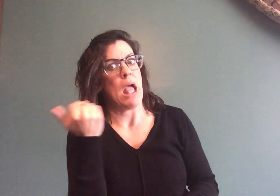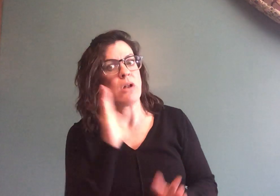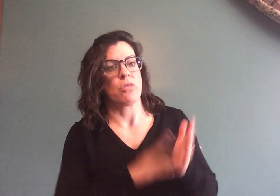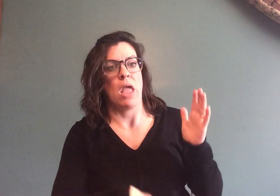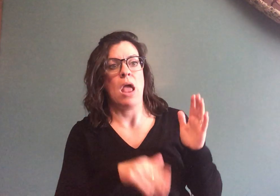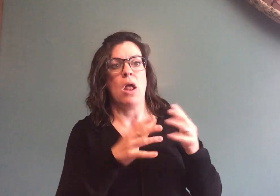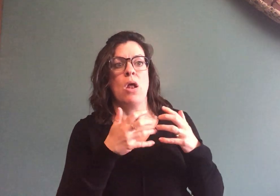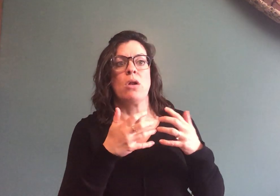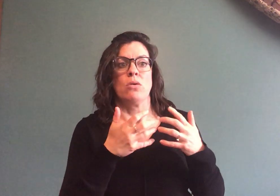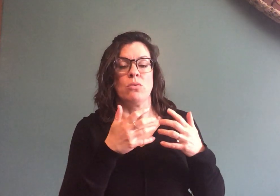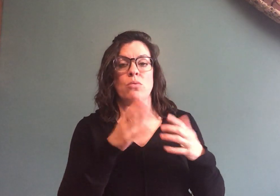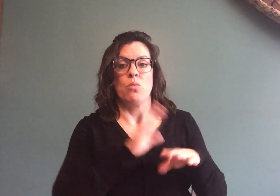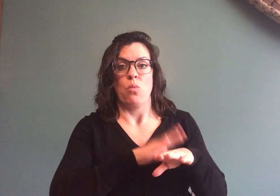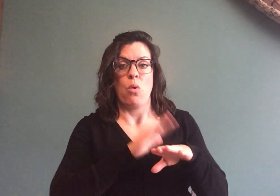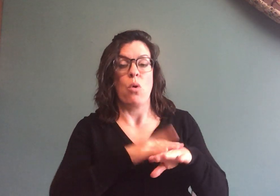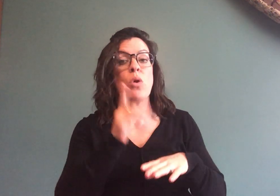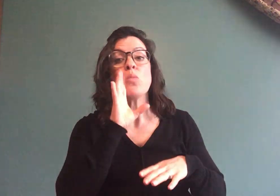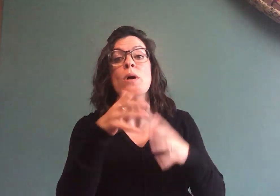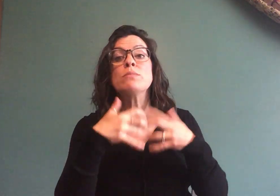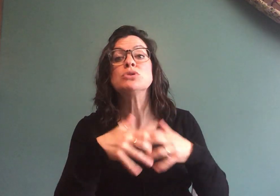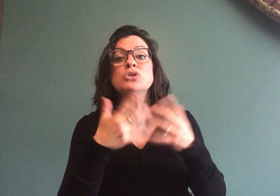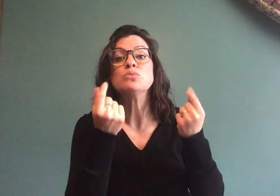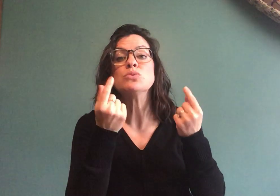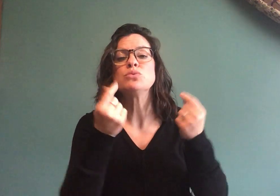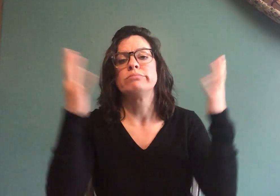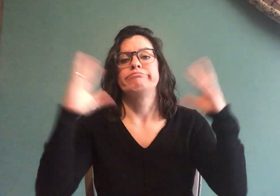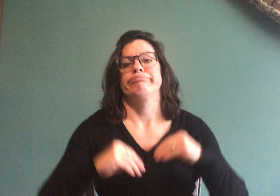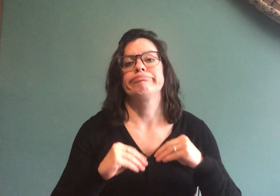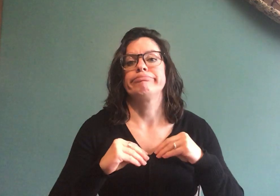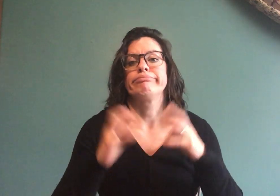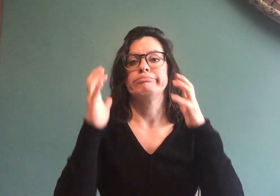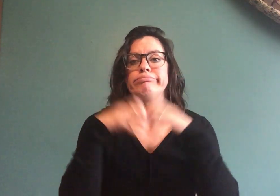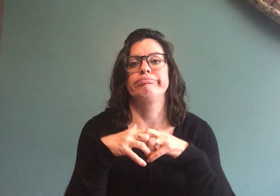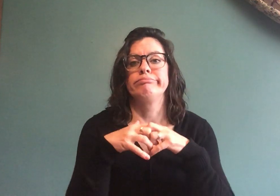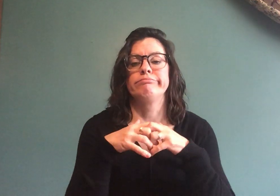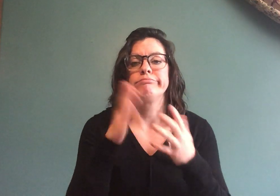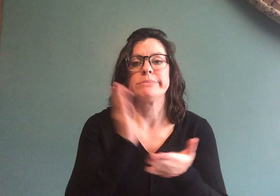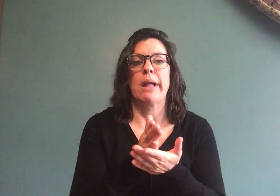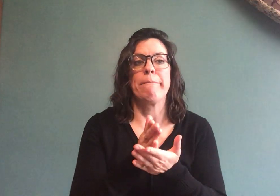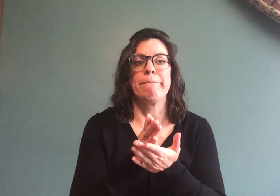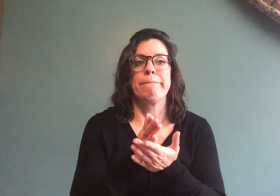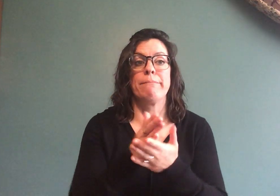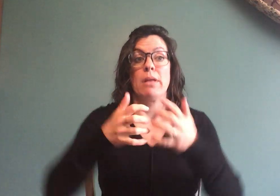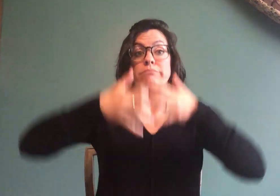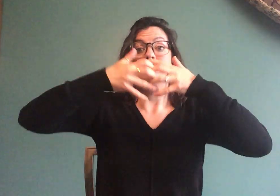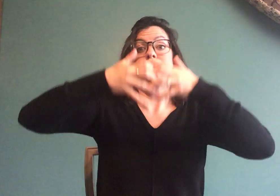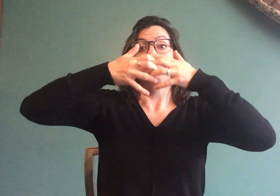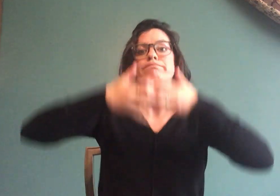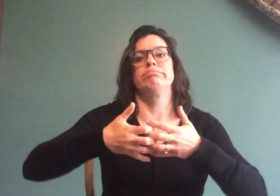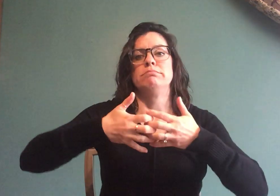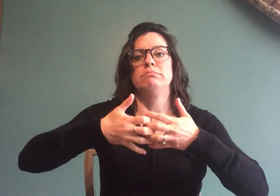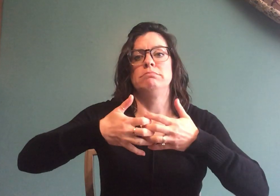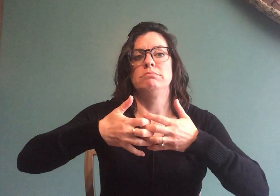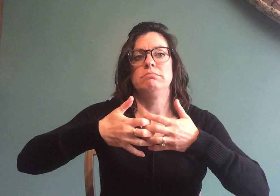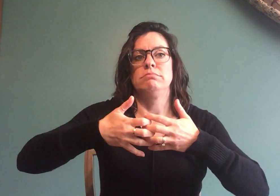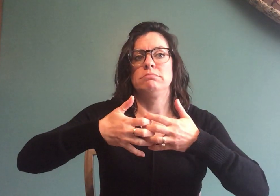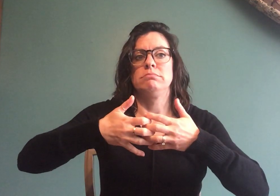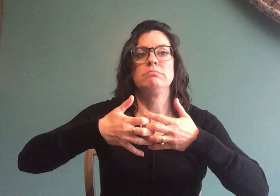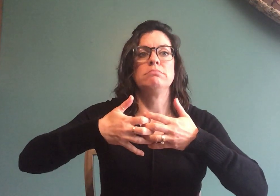Okay? Yeah, it'll warn, but it'll shut the machine off. If someone puts their hand across here, it'll actually